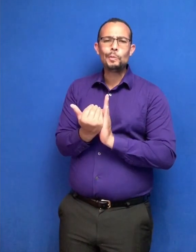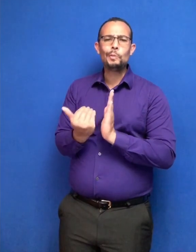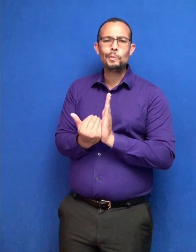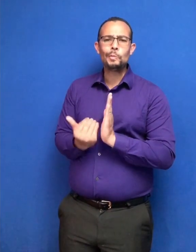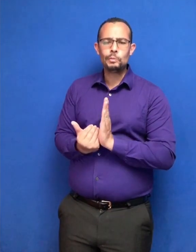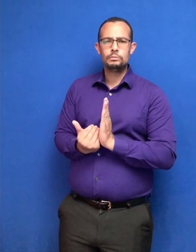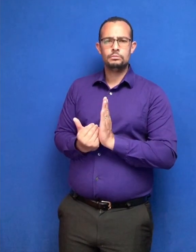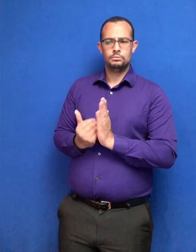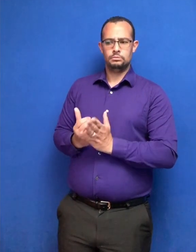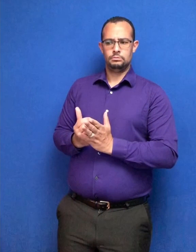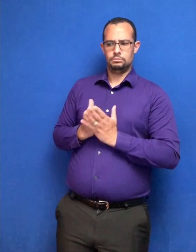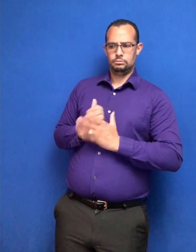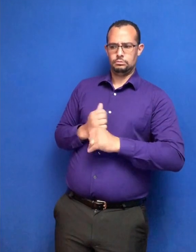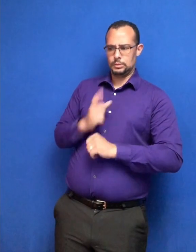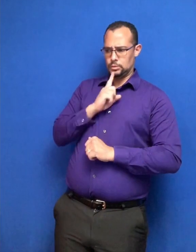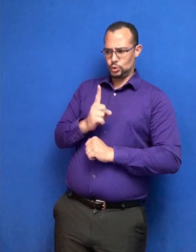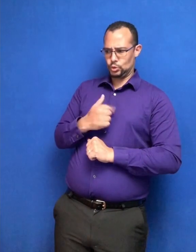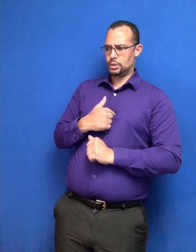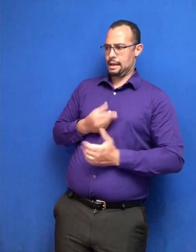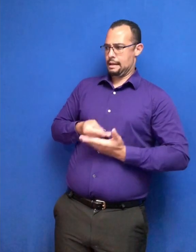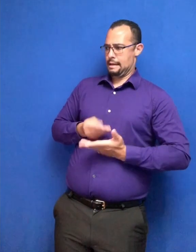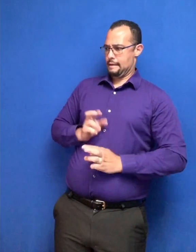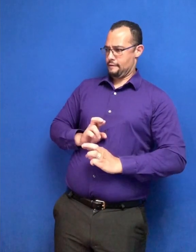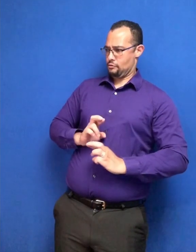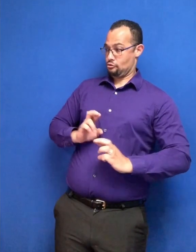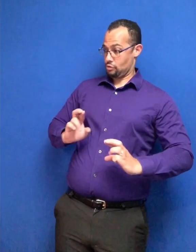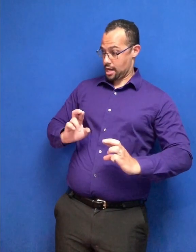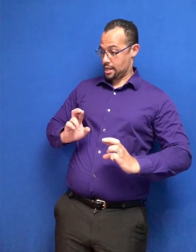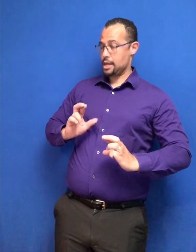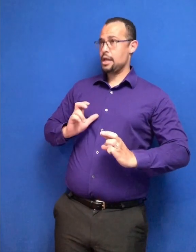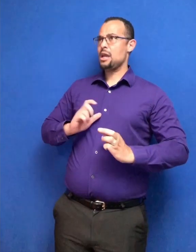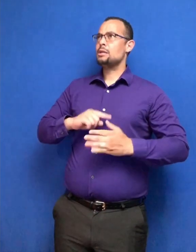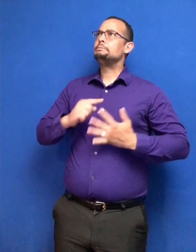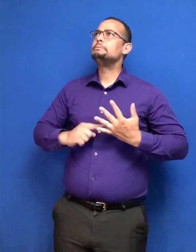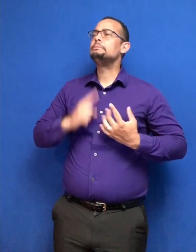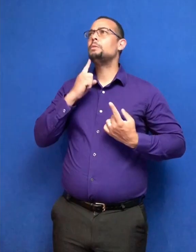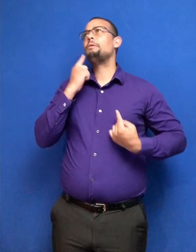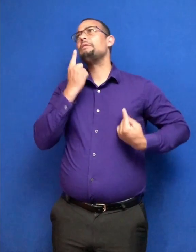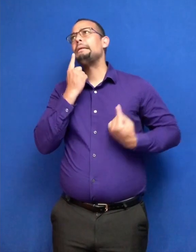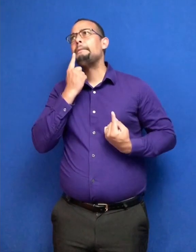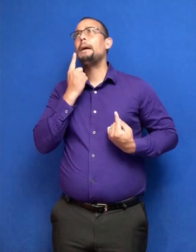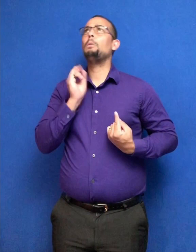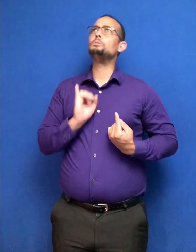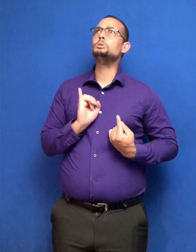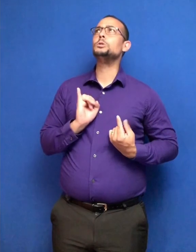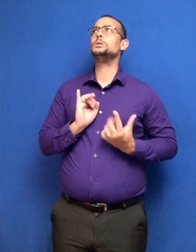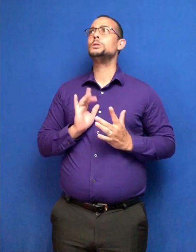to make sure you're financially prepared and all of the things you need to take into consideration.